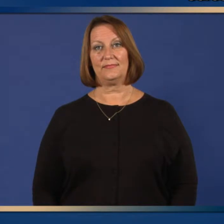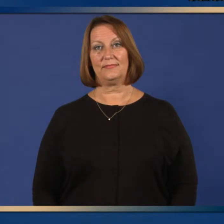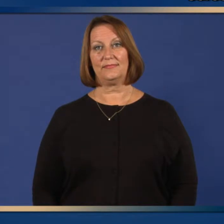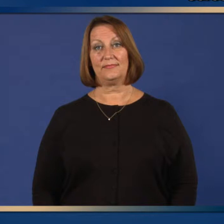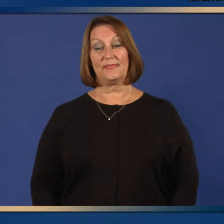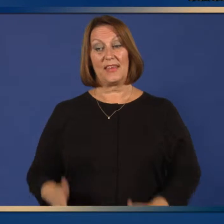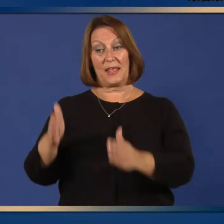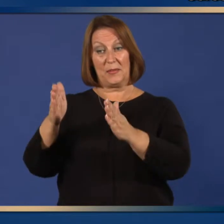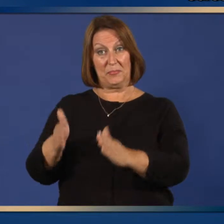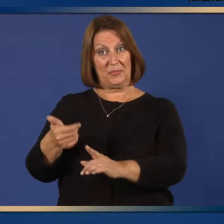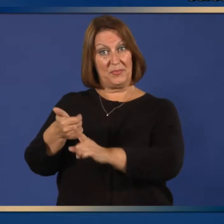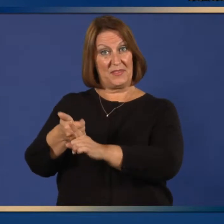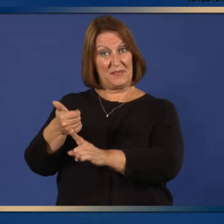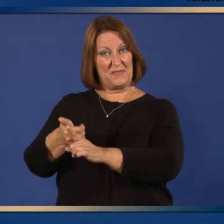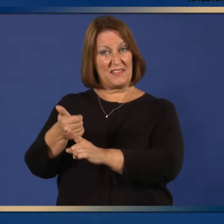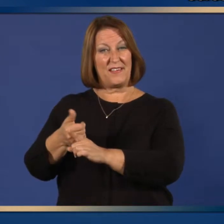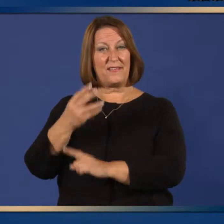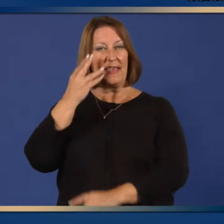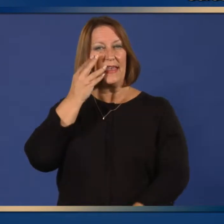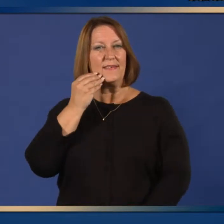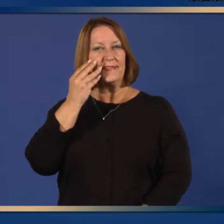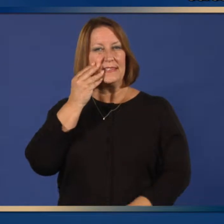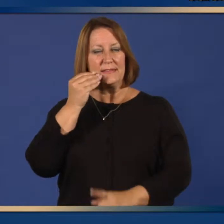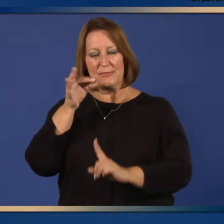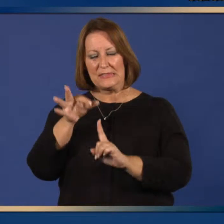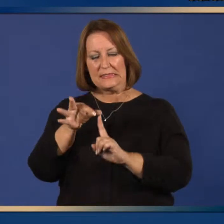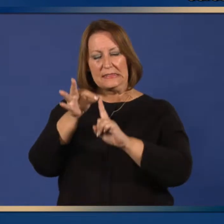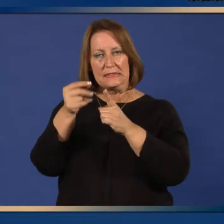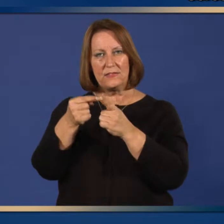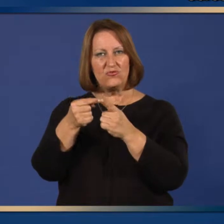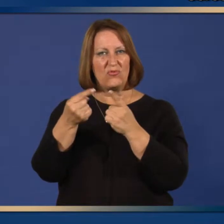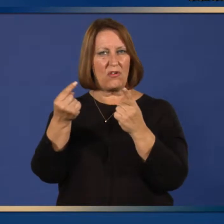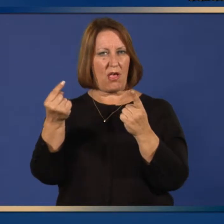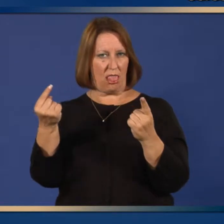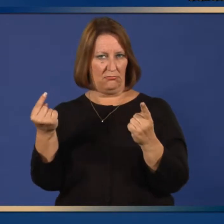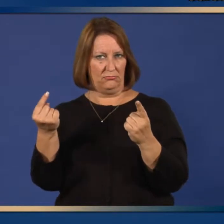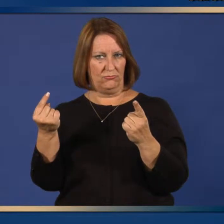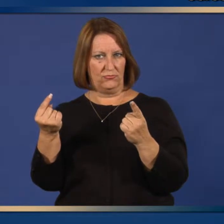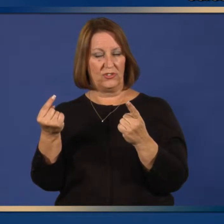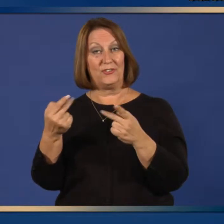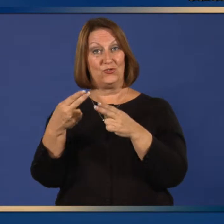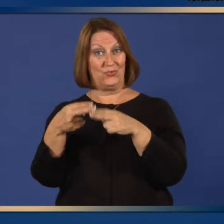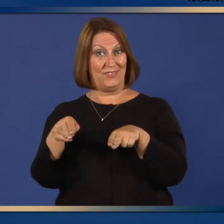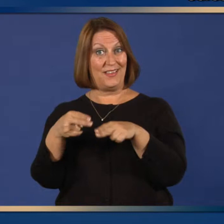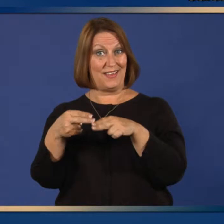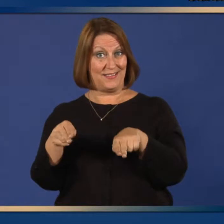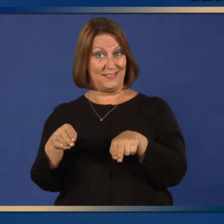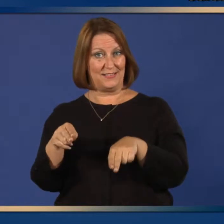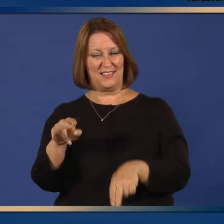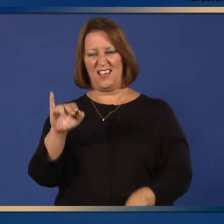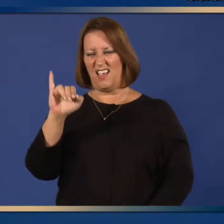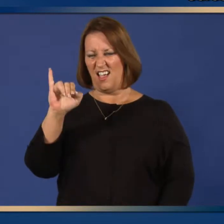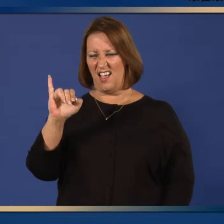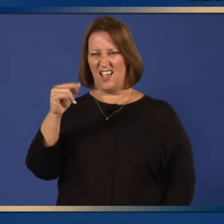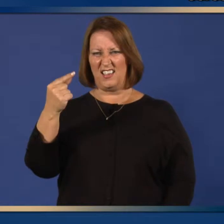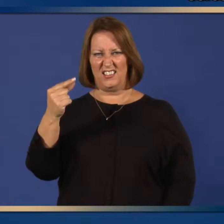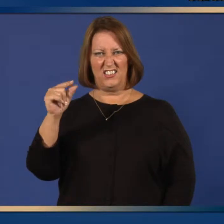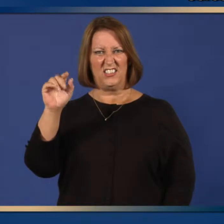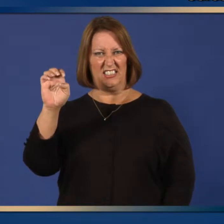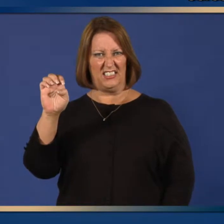Persons who have documented immunoglobulin E mediated hypersensitivity to